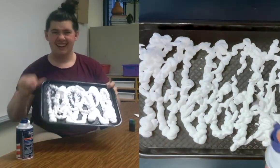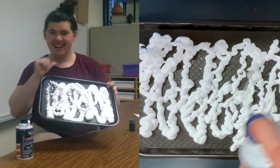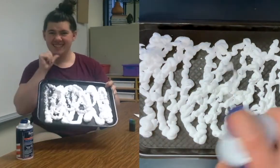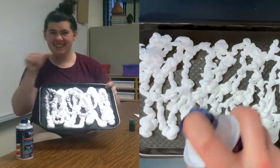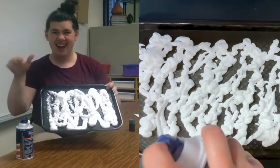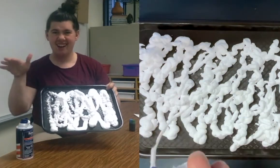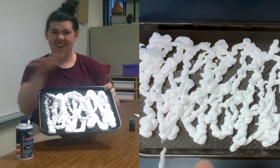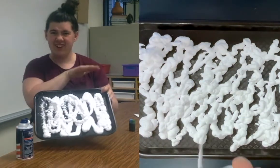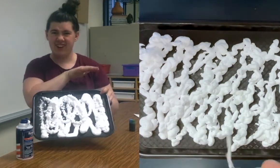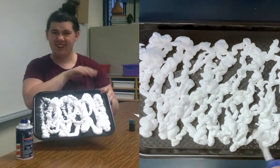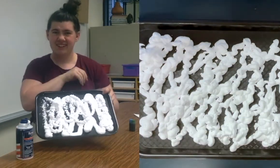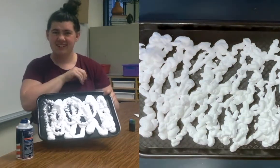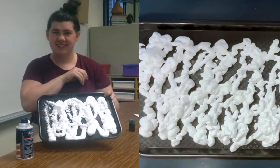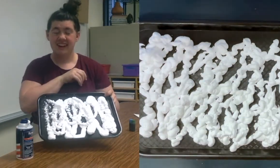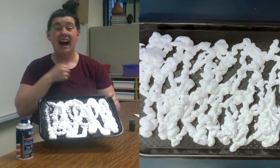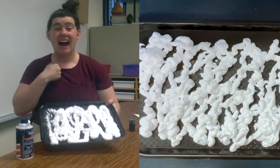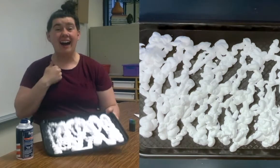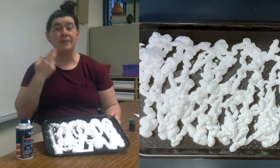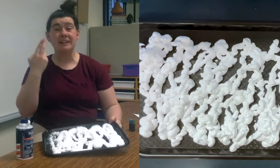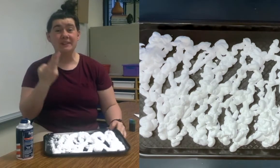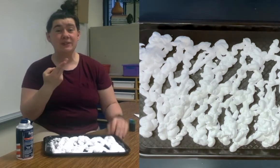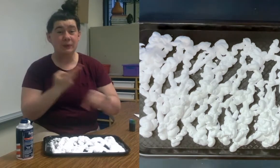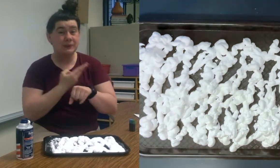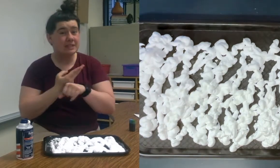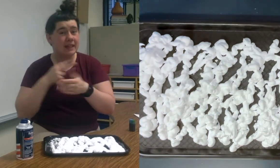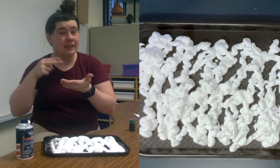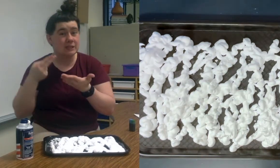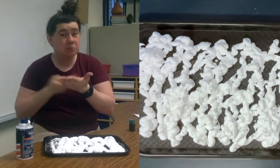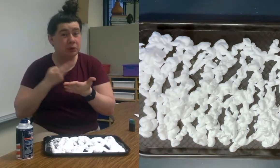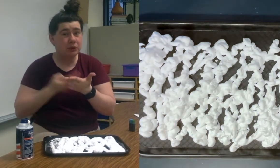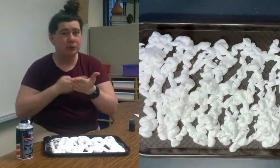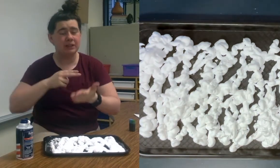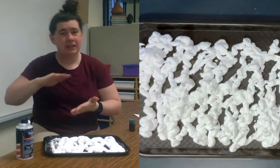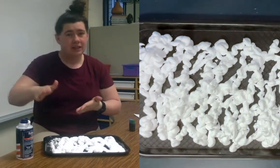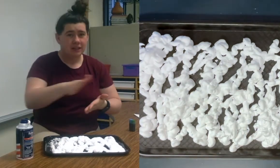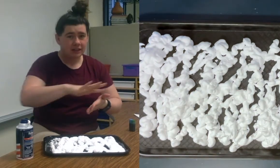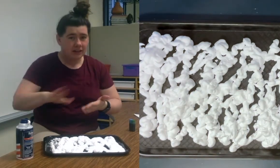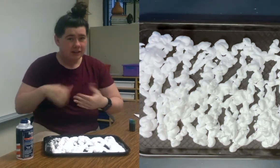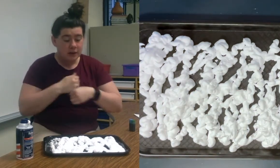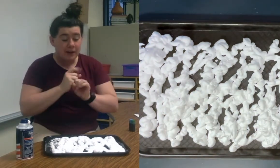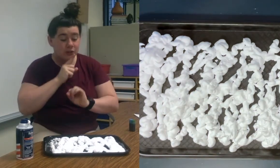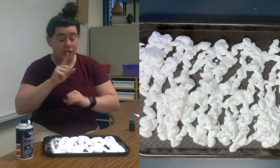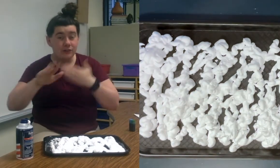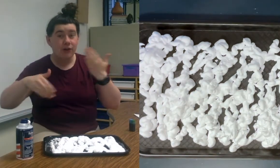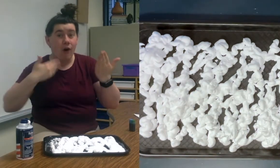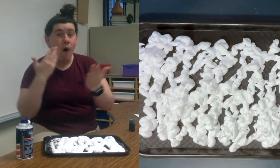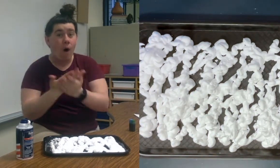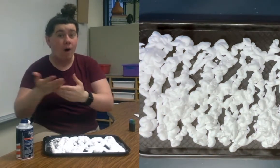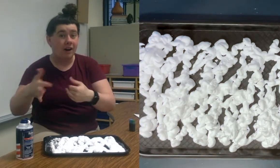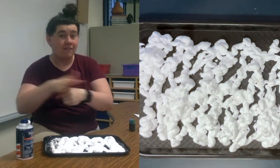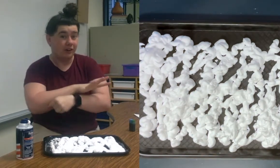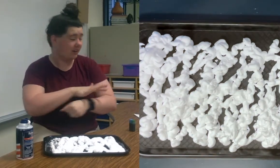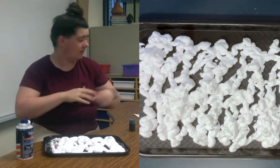It's not covered. I'm going to use the spoon to make sure it's all covered.